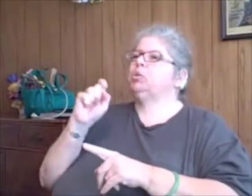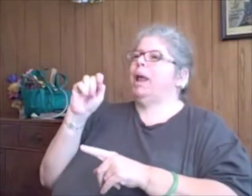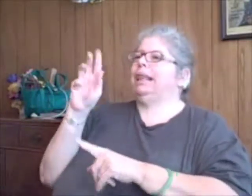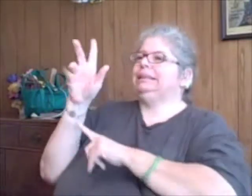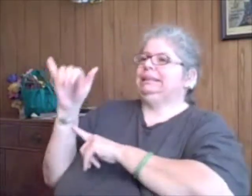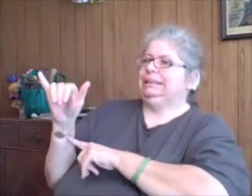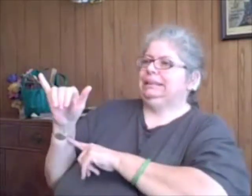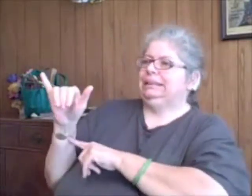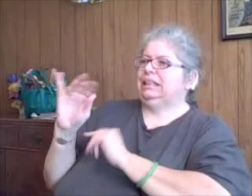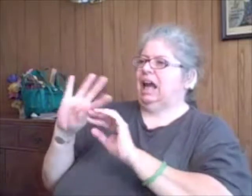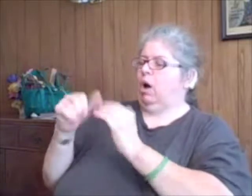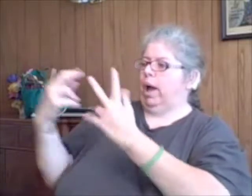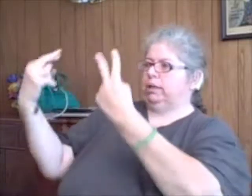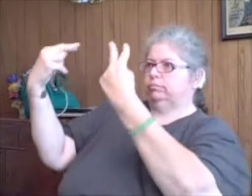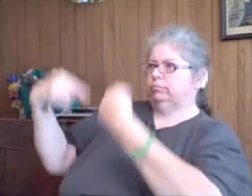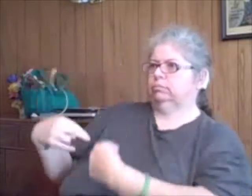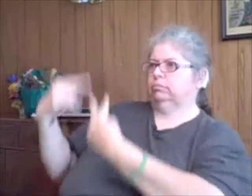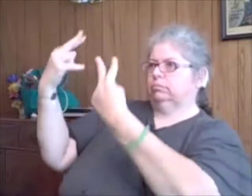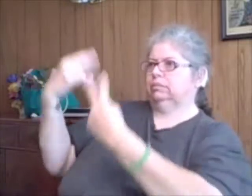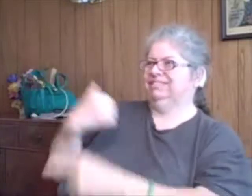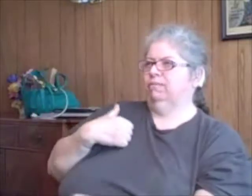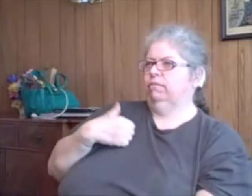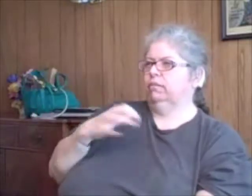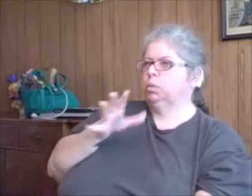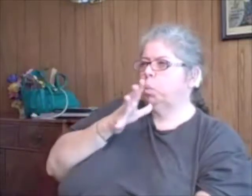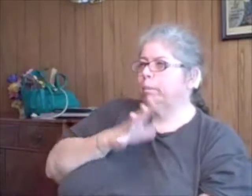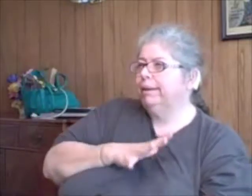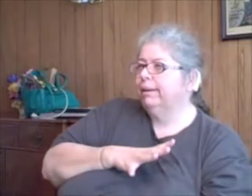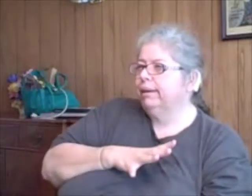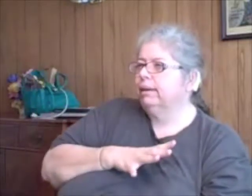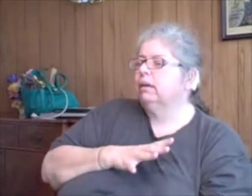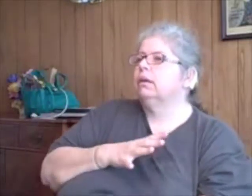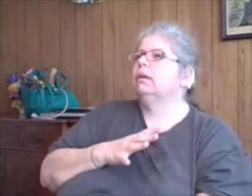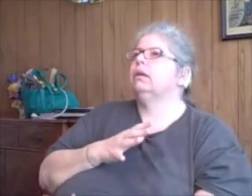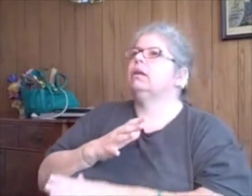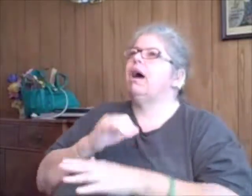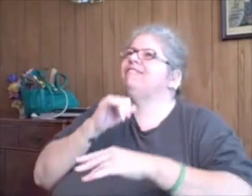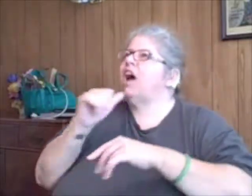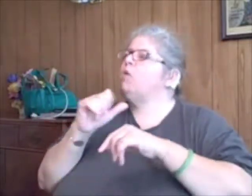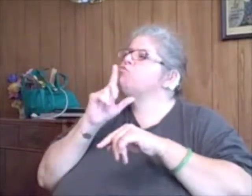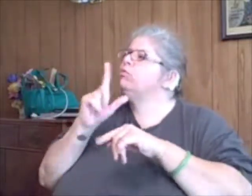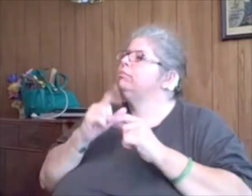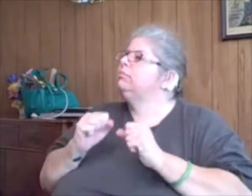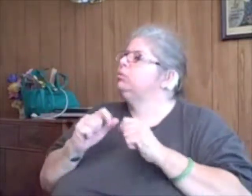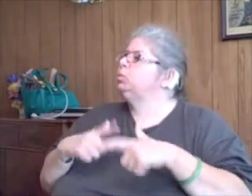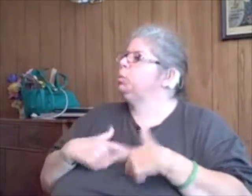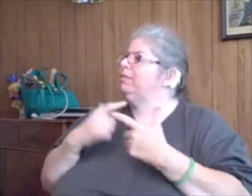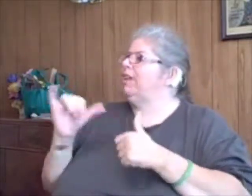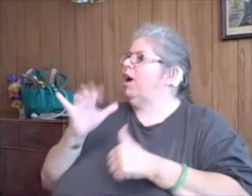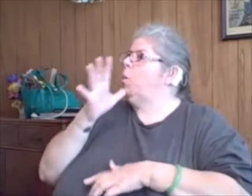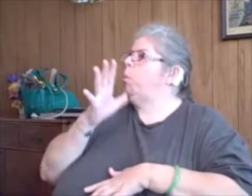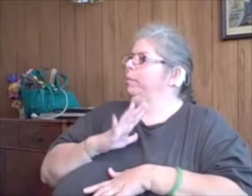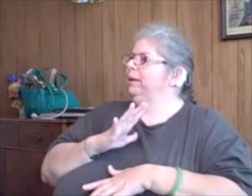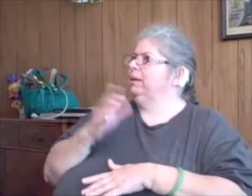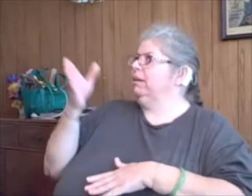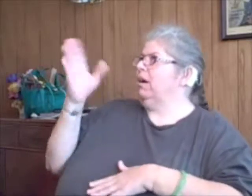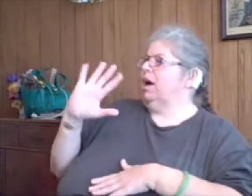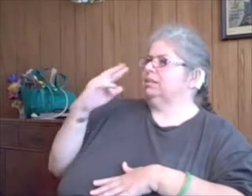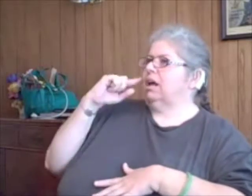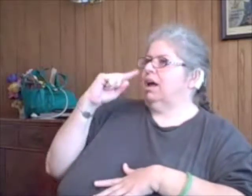The second way affected me is my sexuality, how I look at myself as a woman. I know I'm a woman in